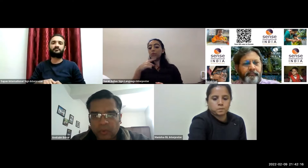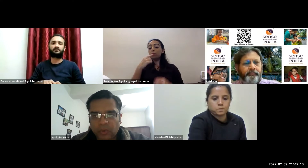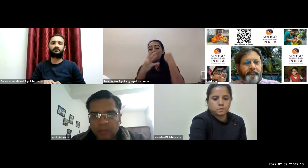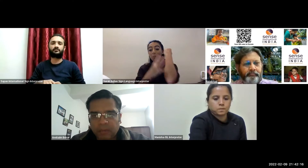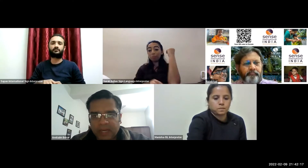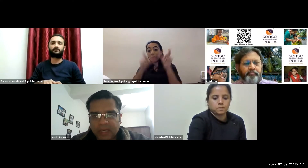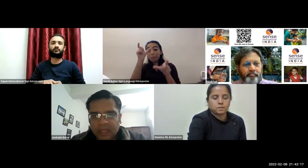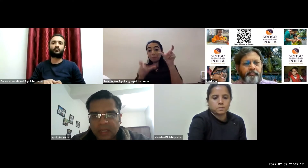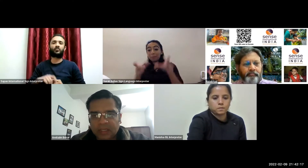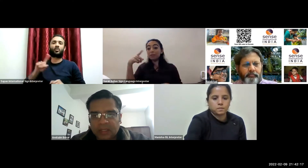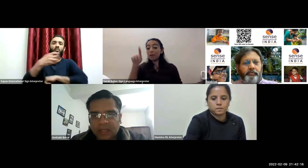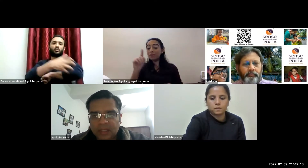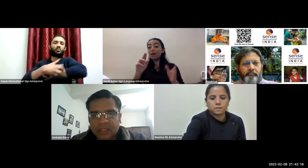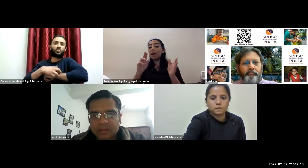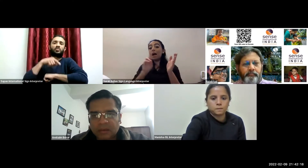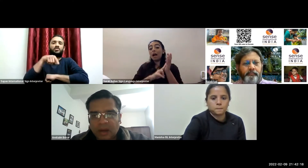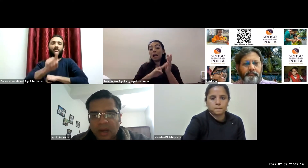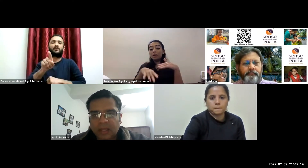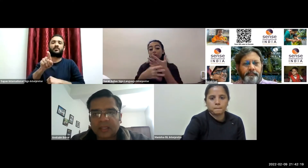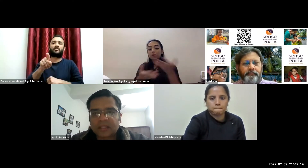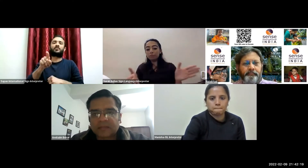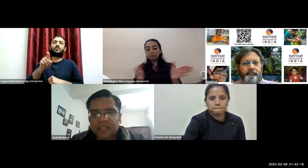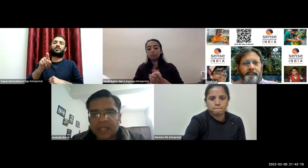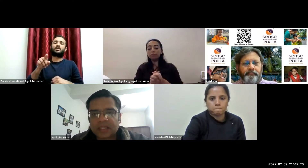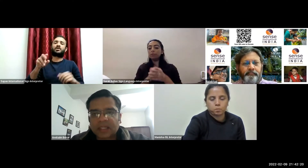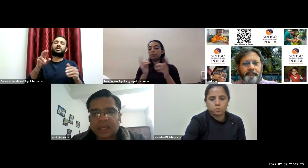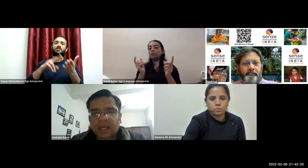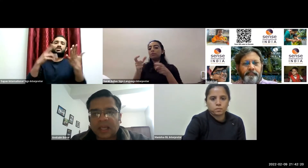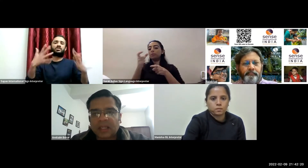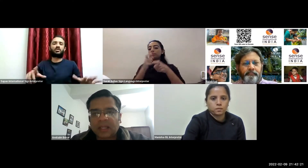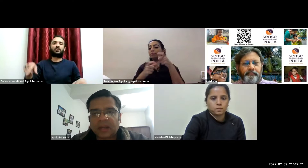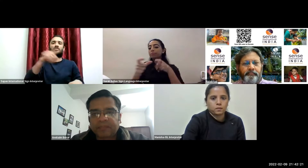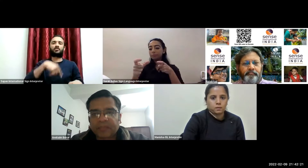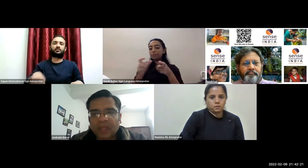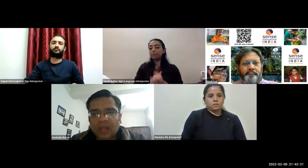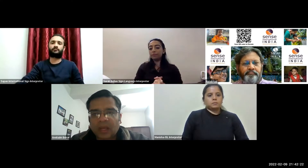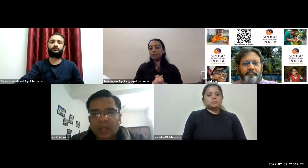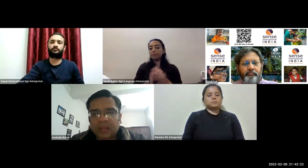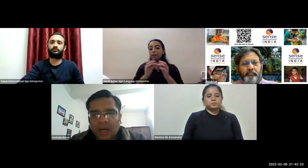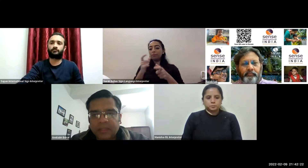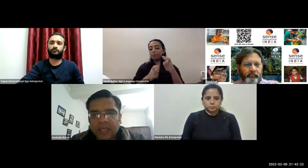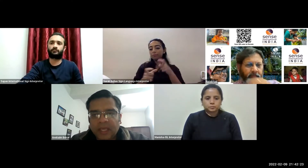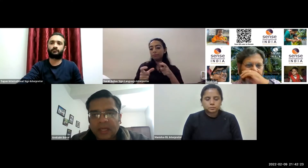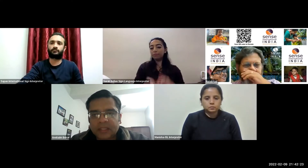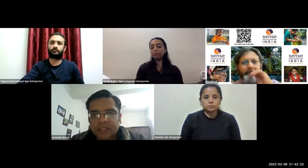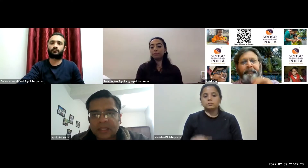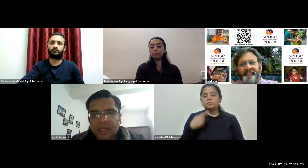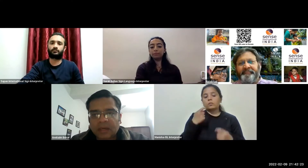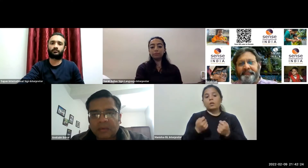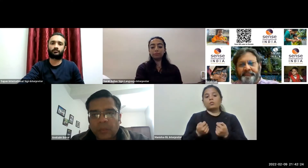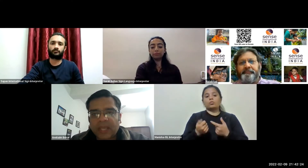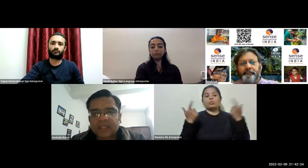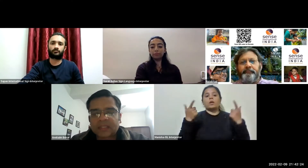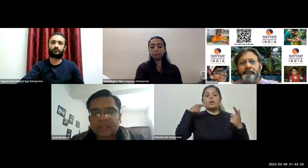important point to be made. The rich are in the service sector, they are in the urban